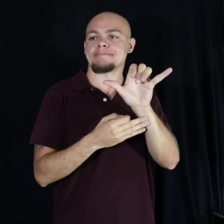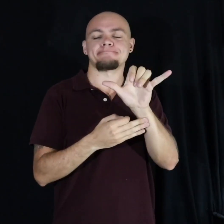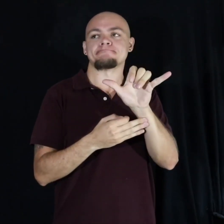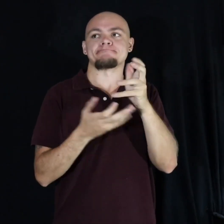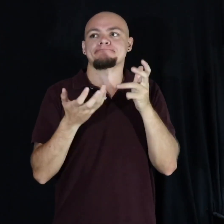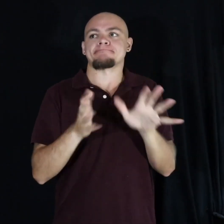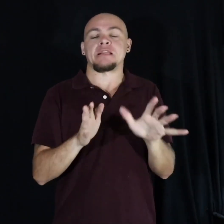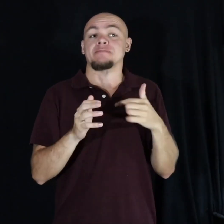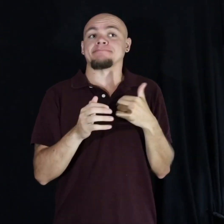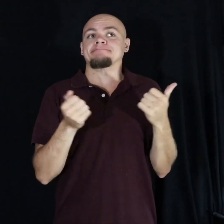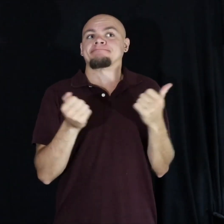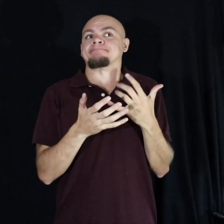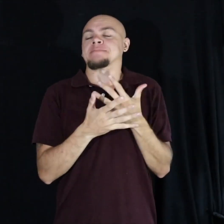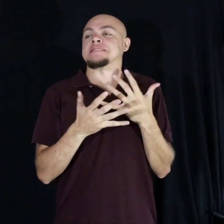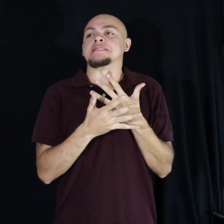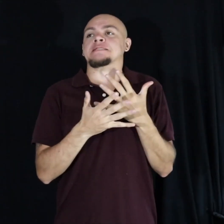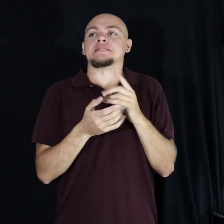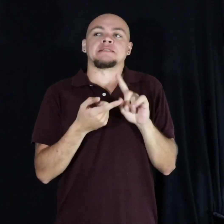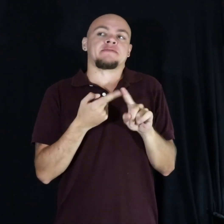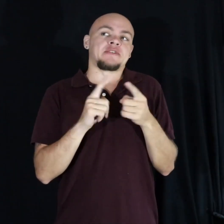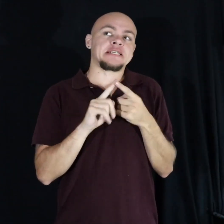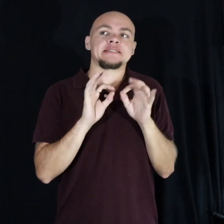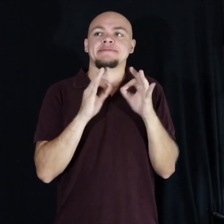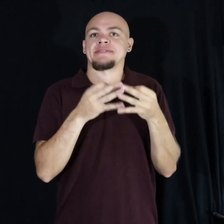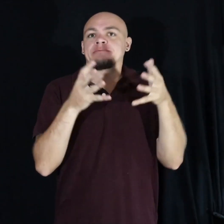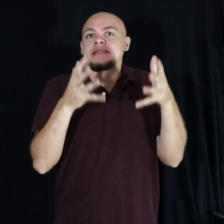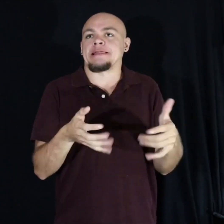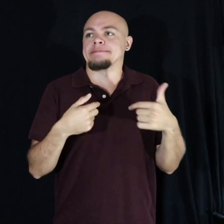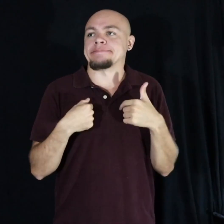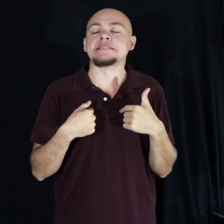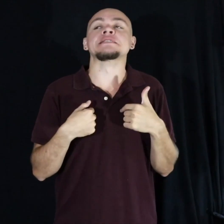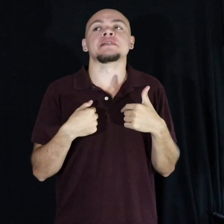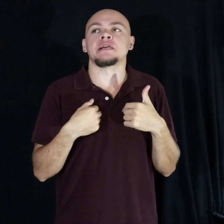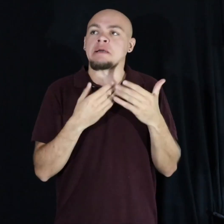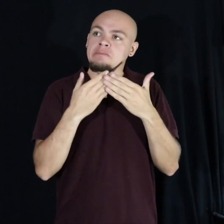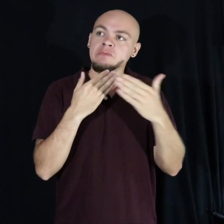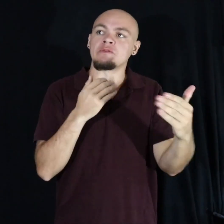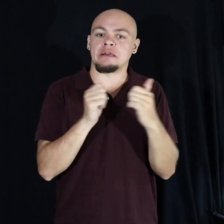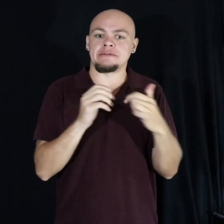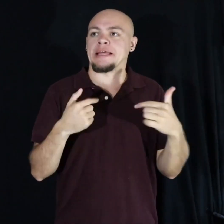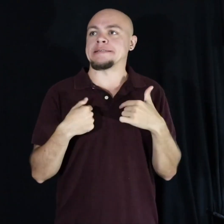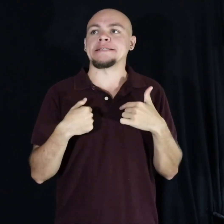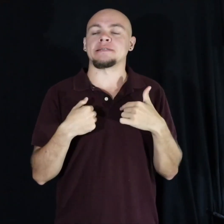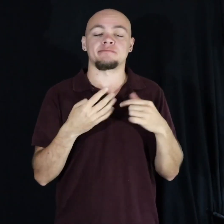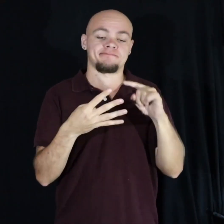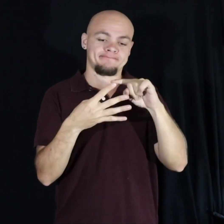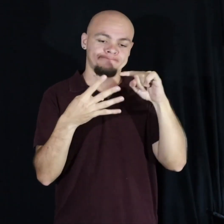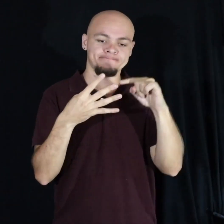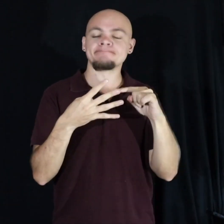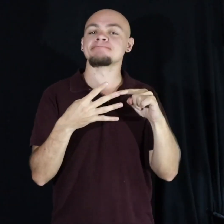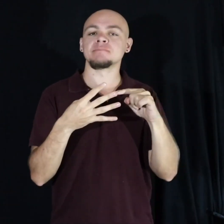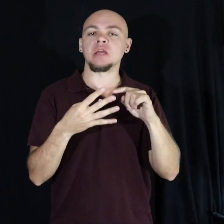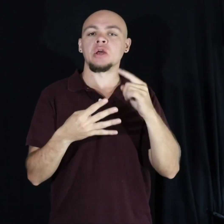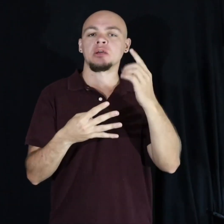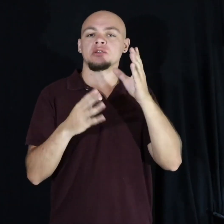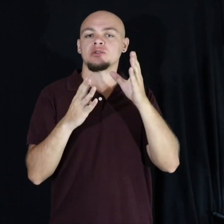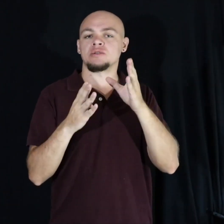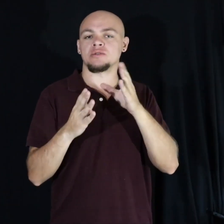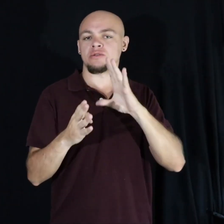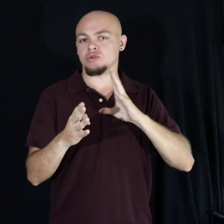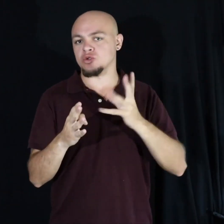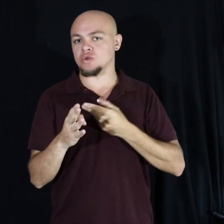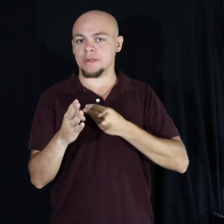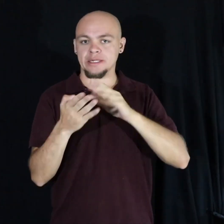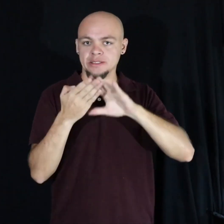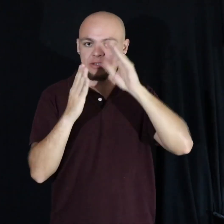were afraid that their friends and family would leave them and move on. Another student, who's transgender, shared that